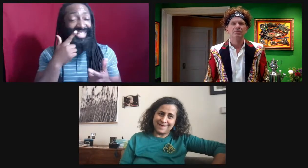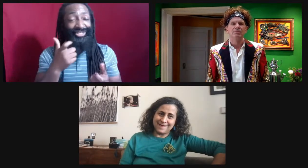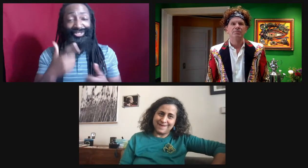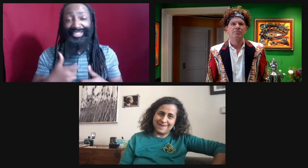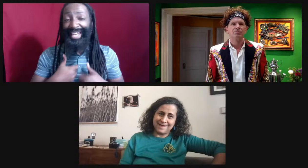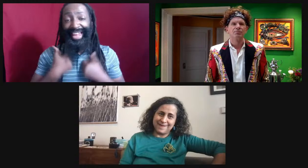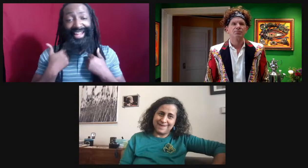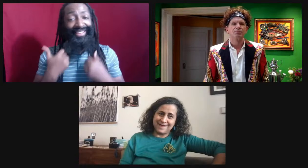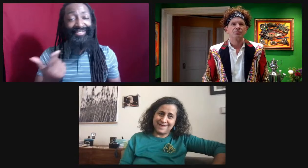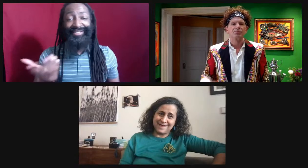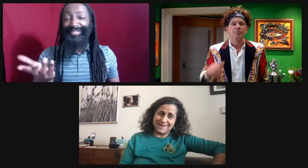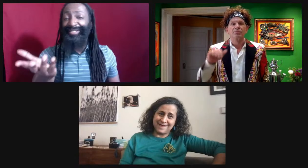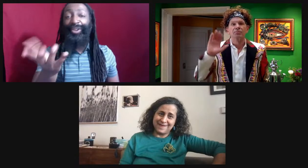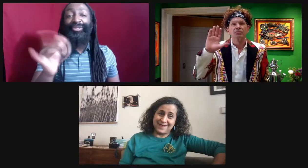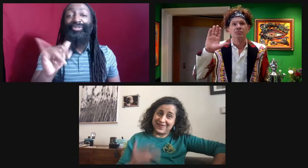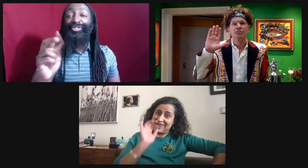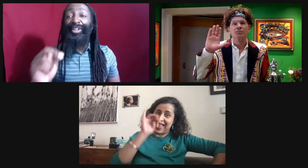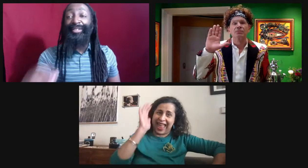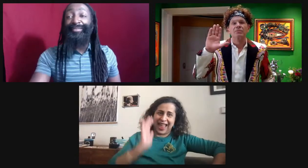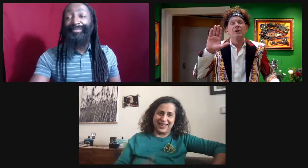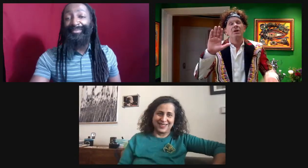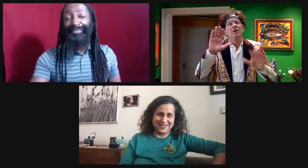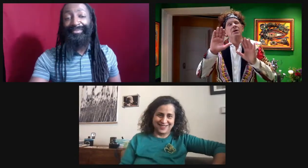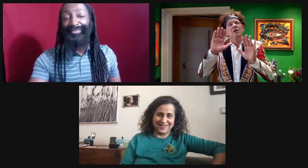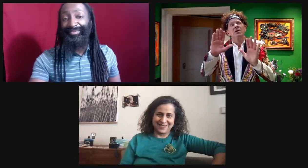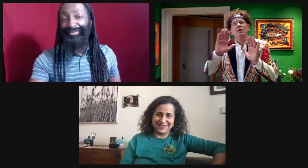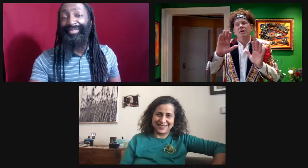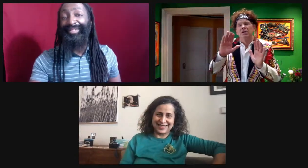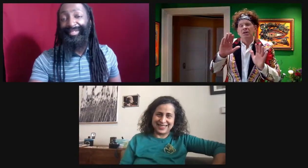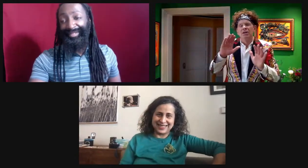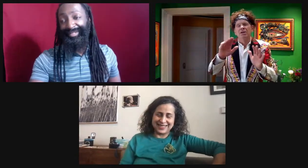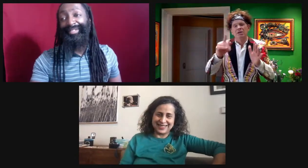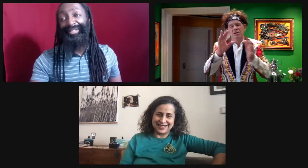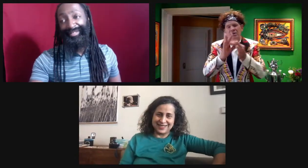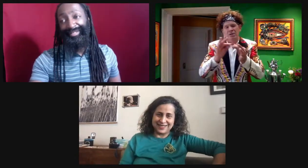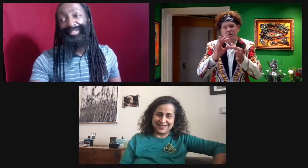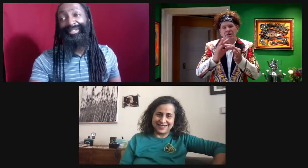You know, power is knowledge, and it saved my life.